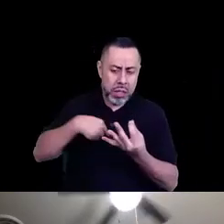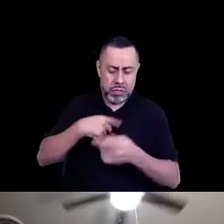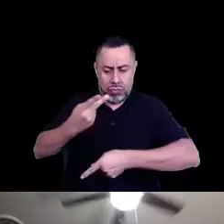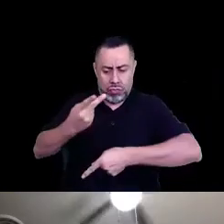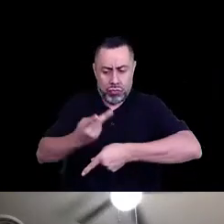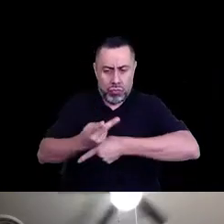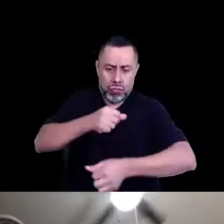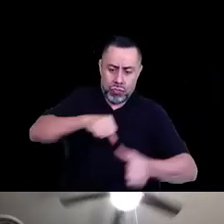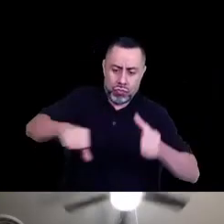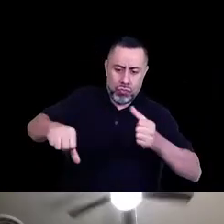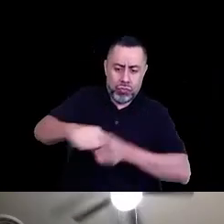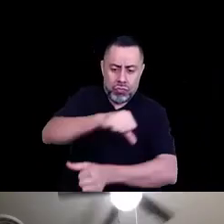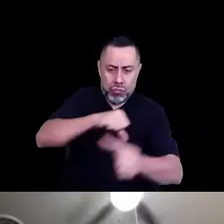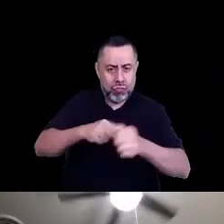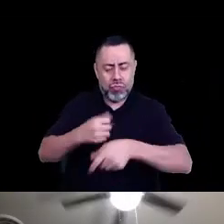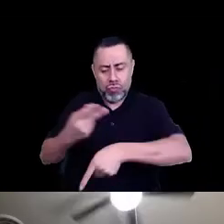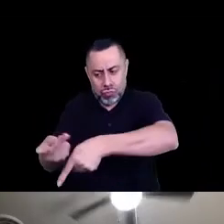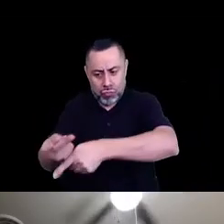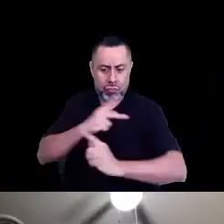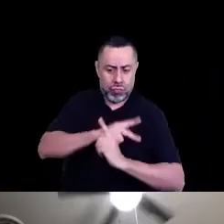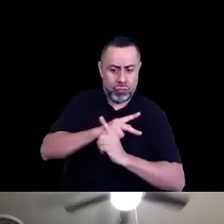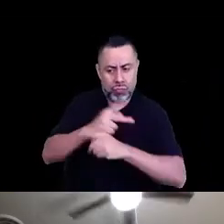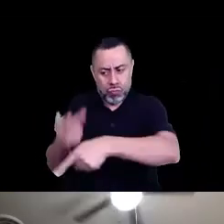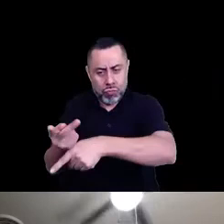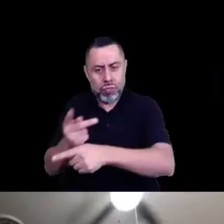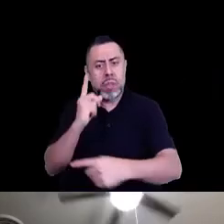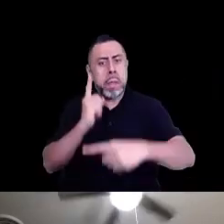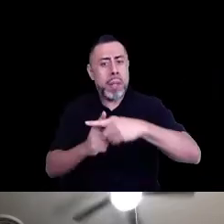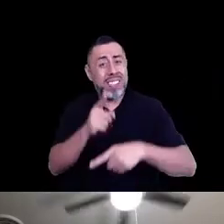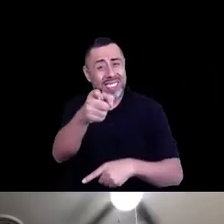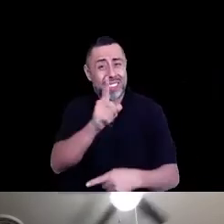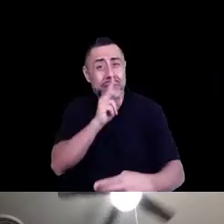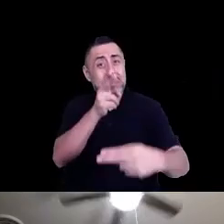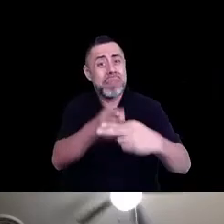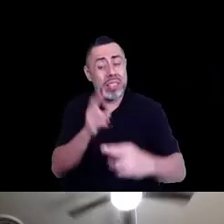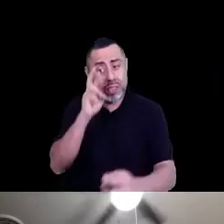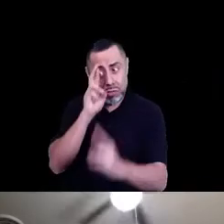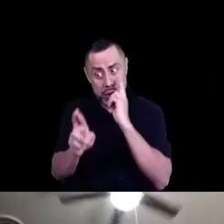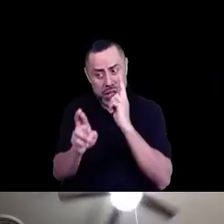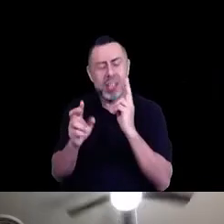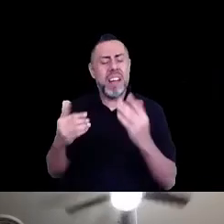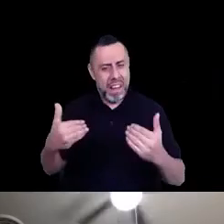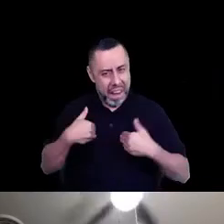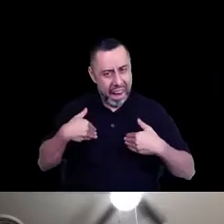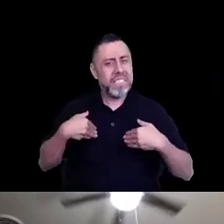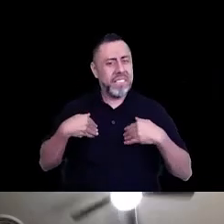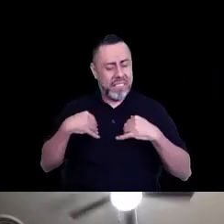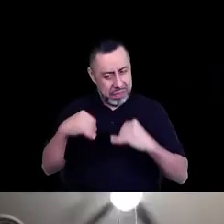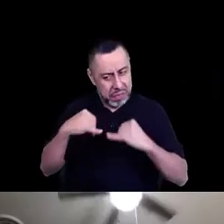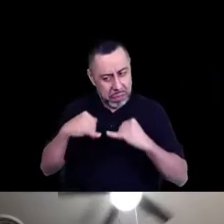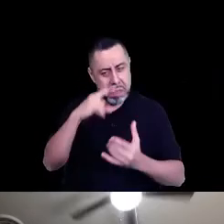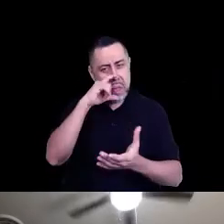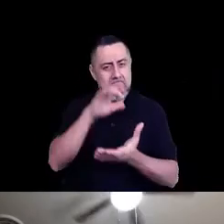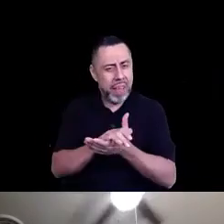that we all take care of each other, and we have that respect that you talked about. And that's very important, you know, and it's